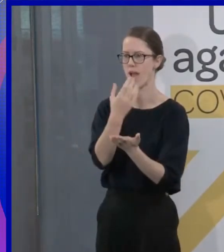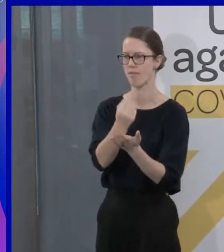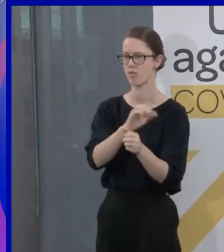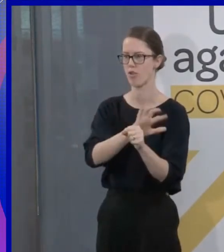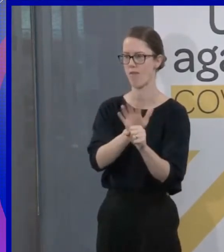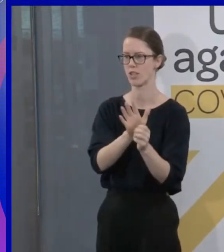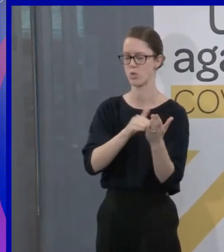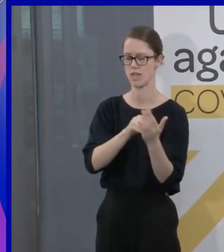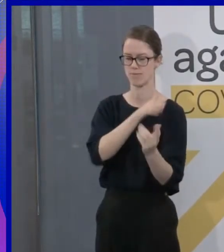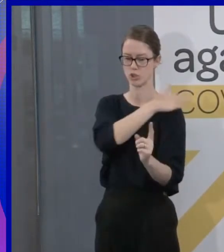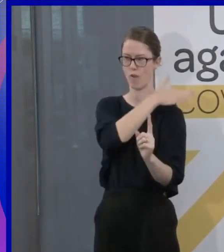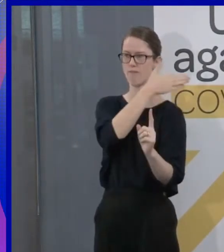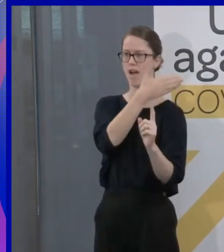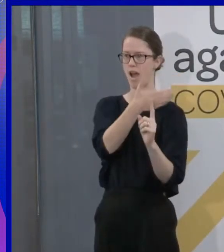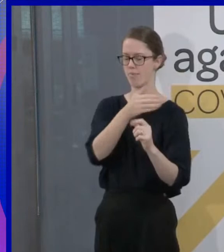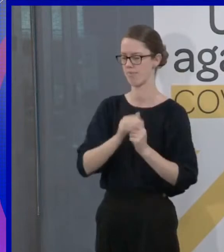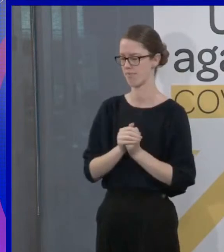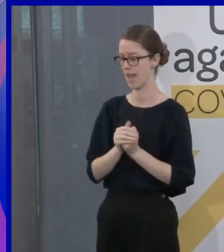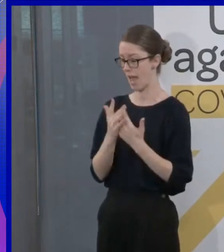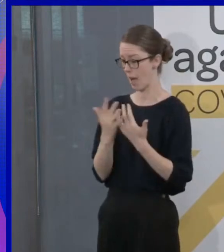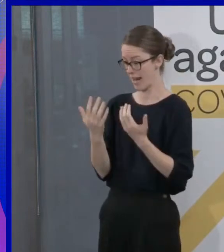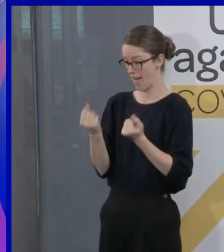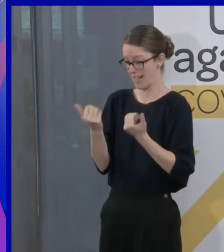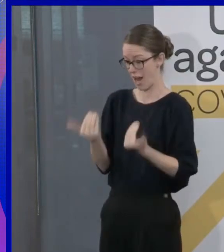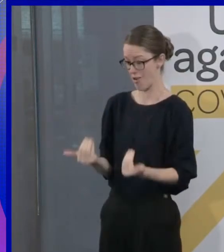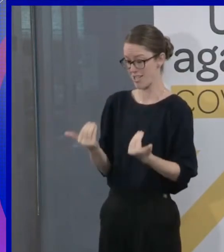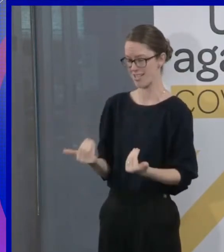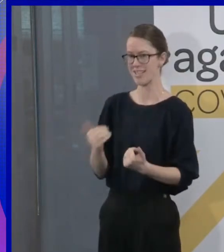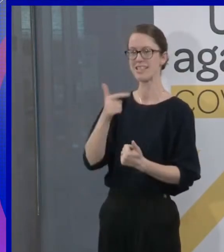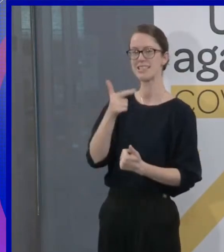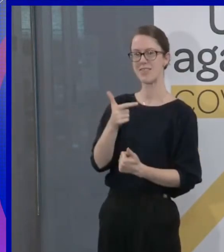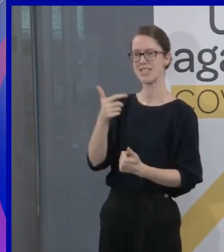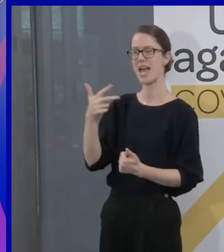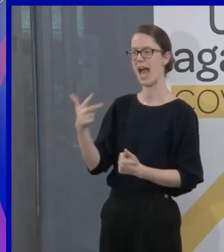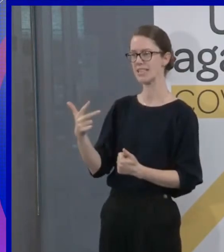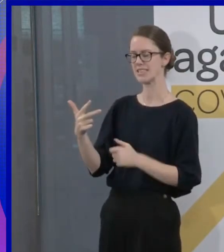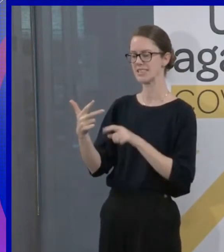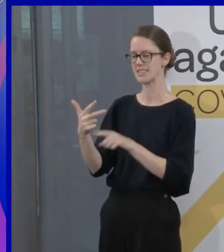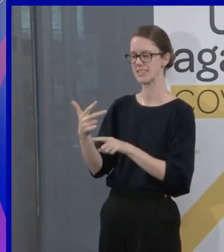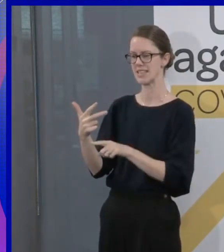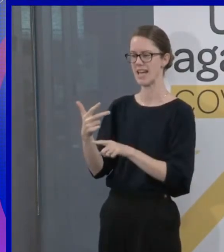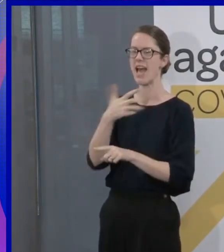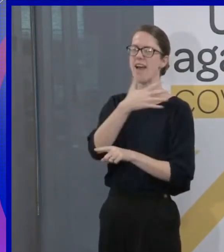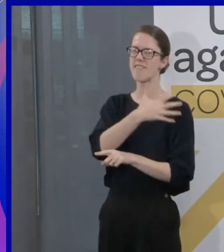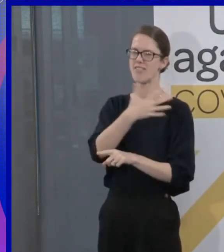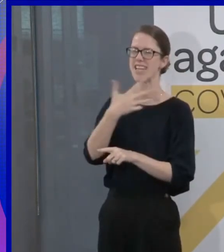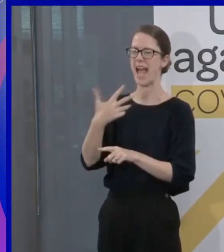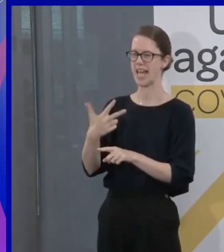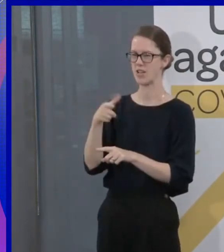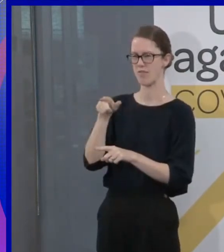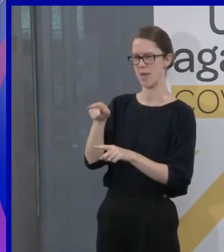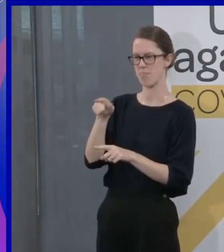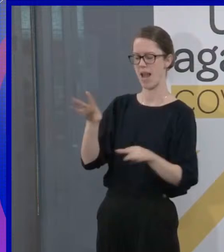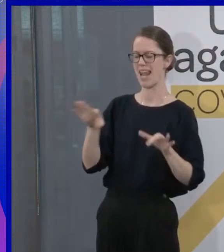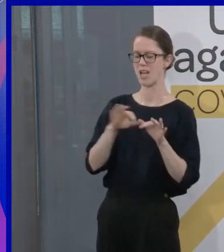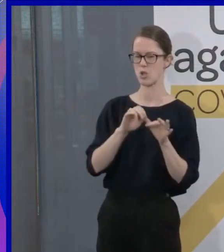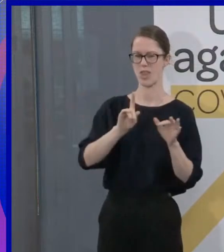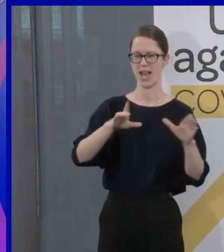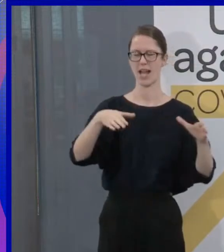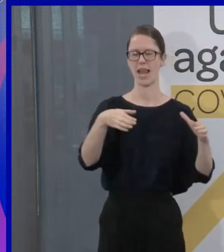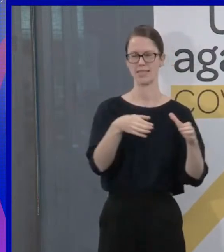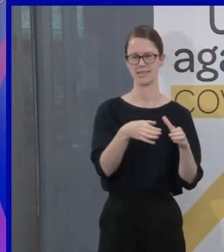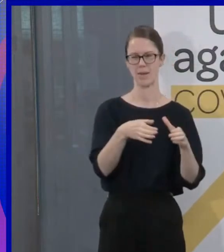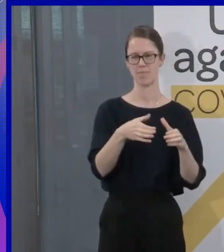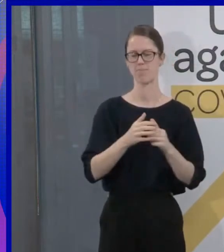cases. And the total number of active cases is 78, of which 58 are our cases that relate to this